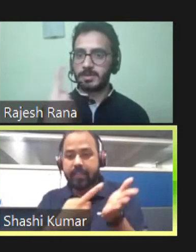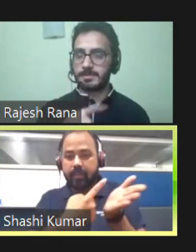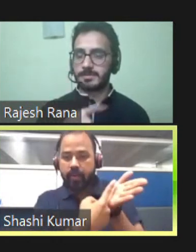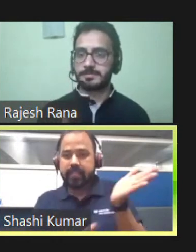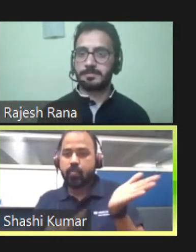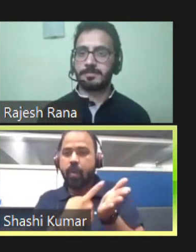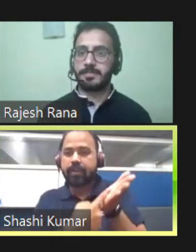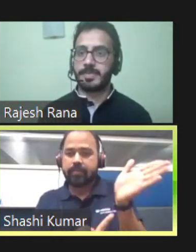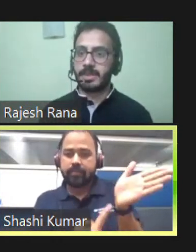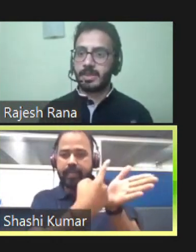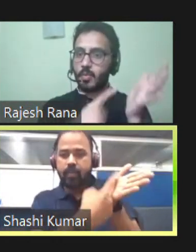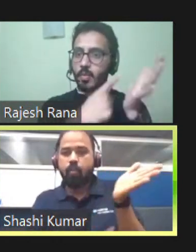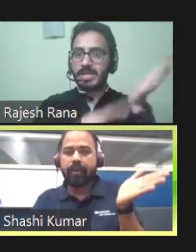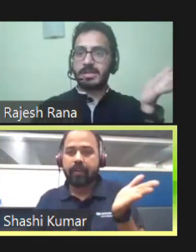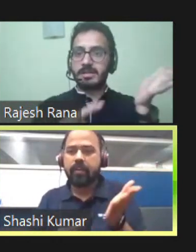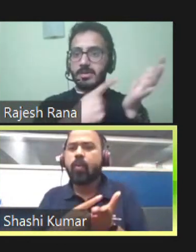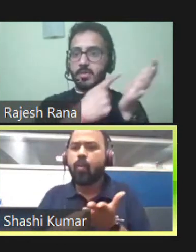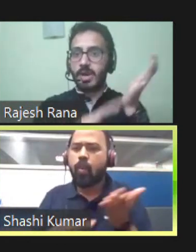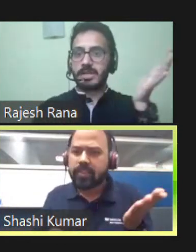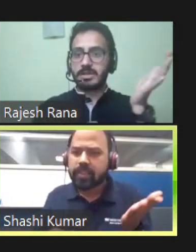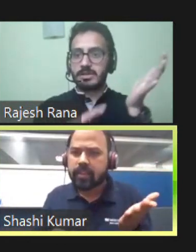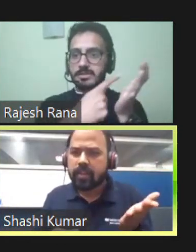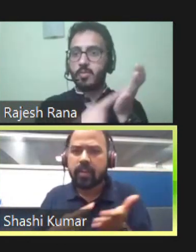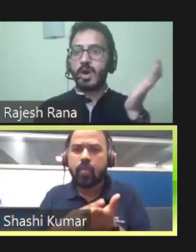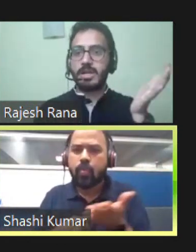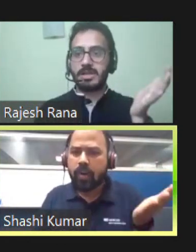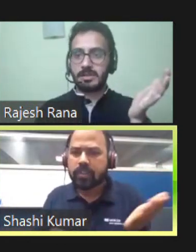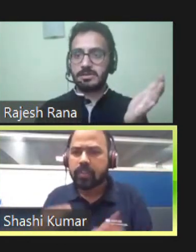is what. Right? What.